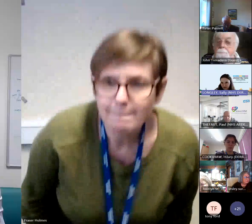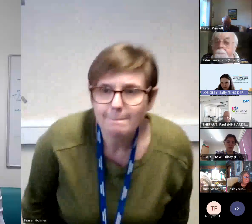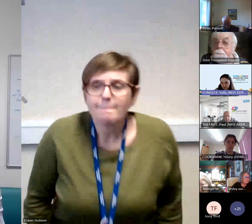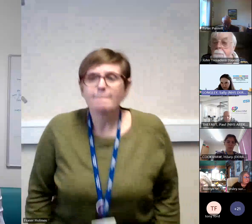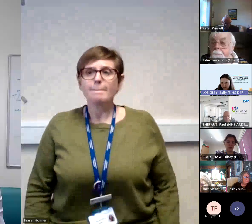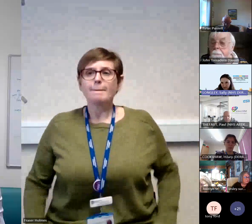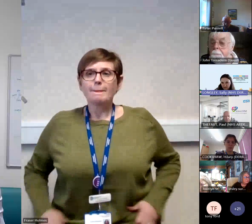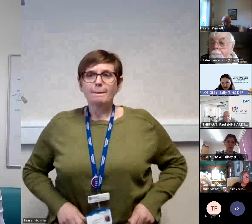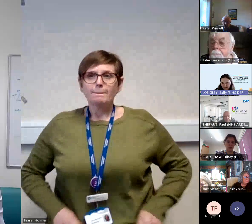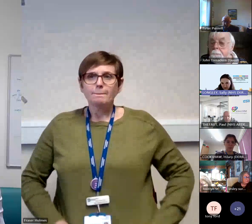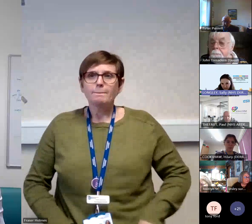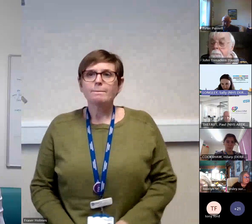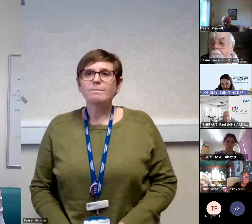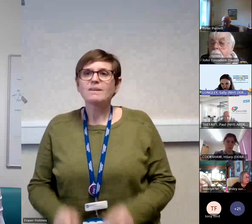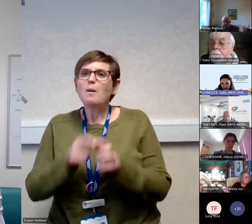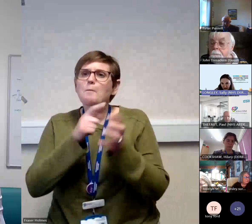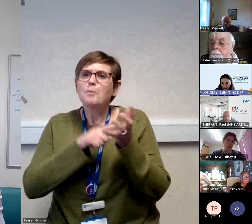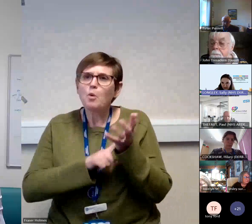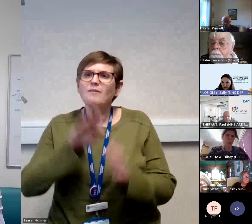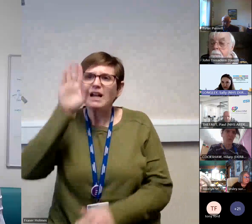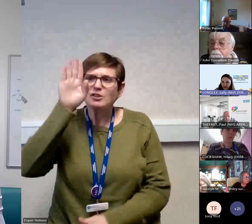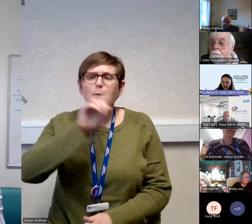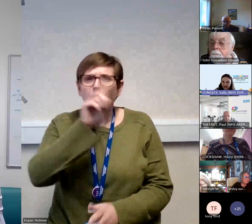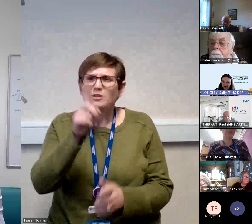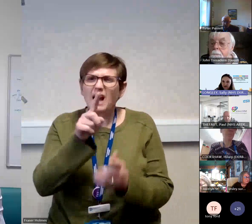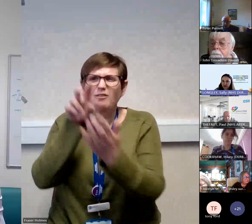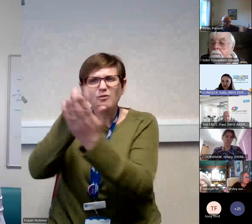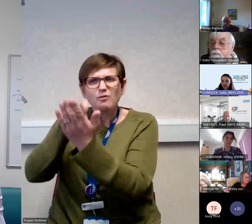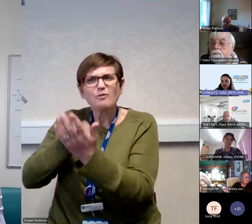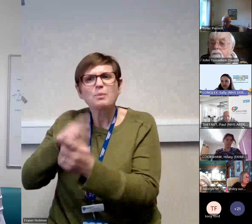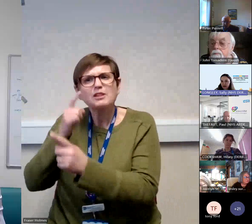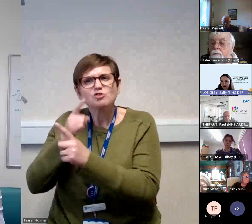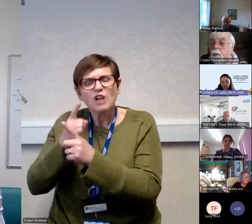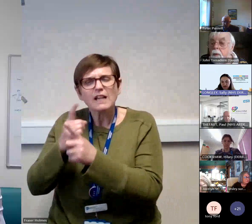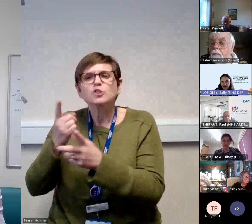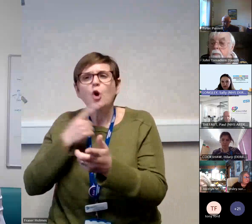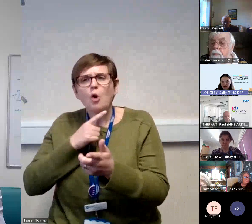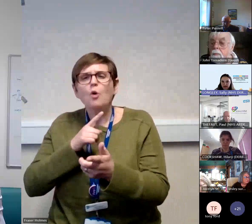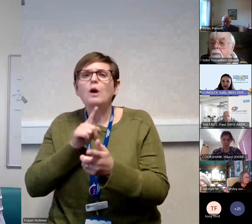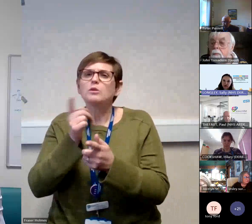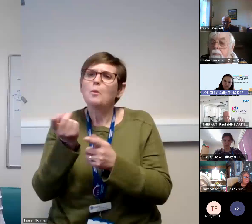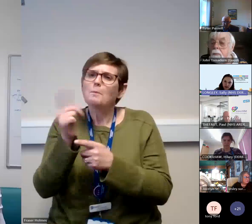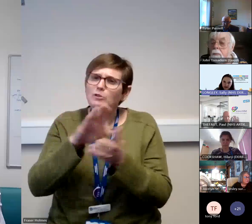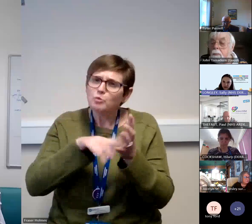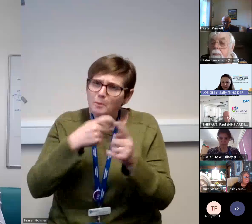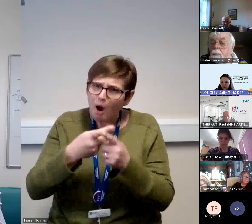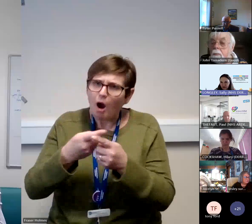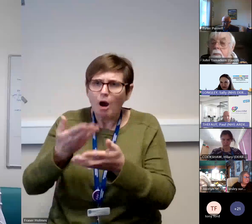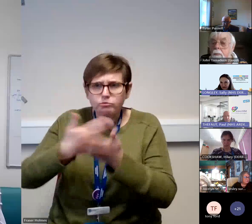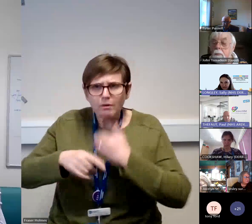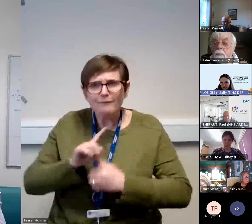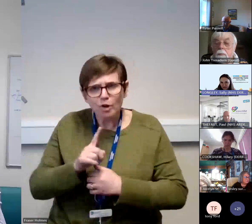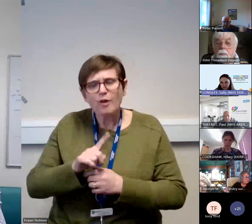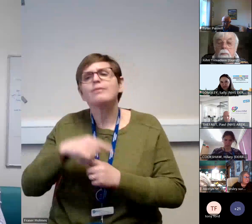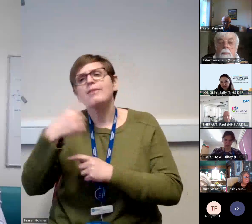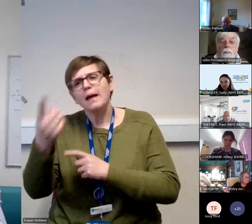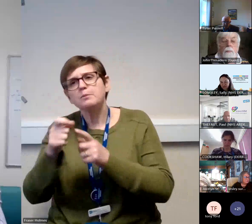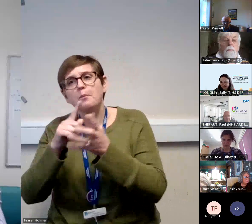few that have come in from the chat a little bit earlier, so I'm just going to come back to Mark for those, and then I'll come back to you, Paul.